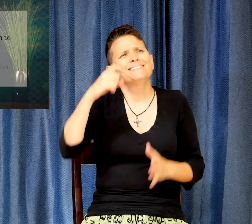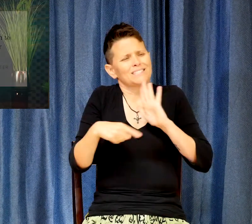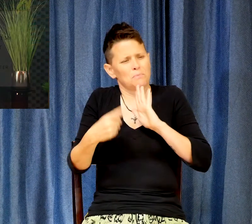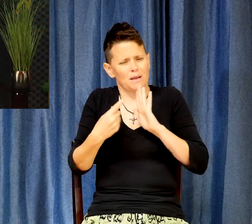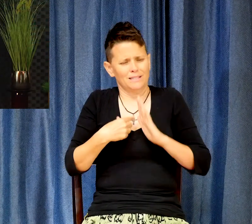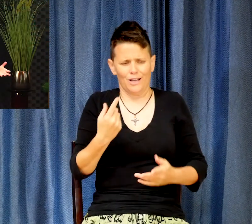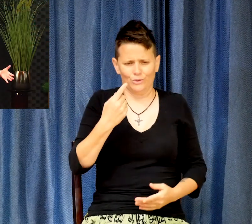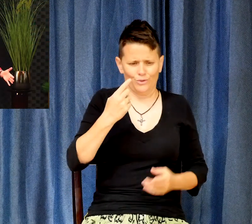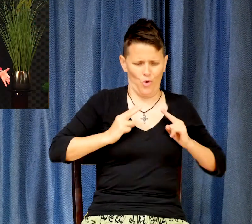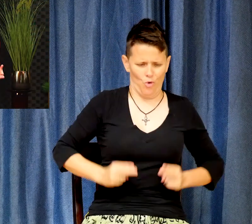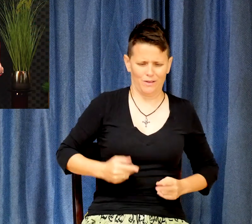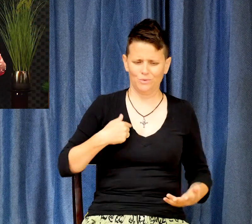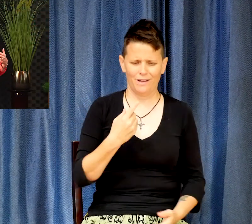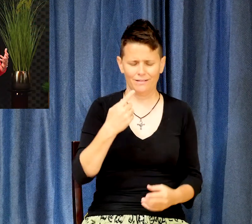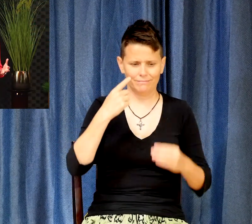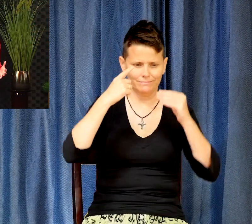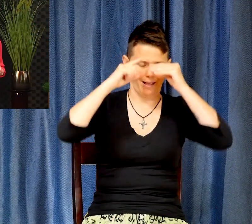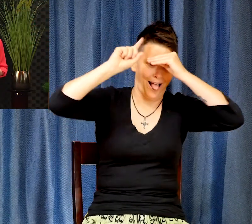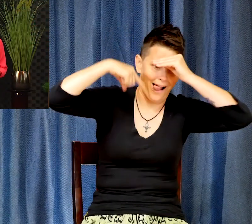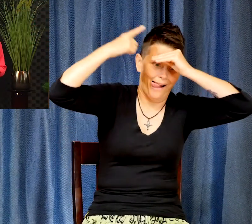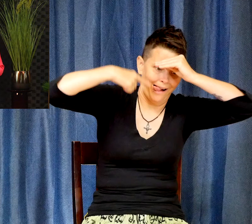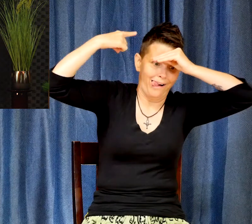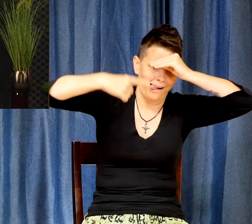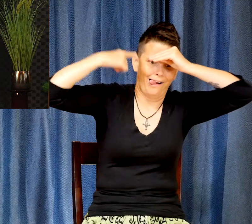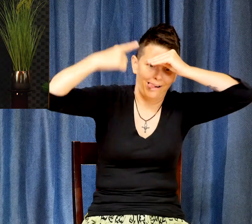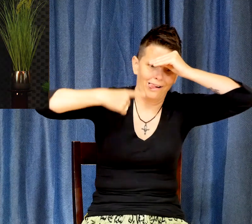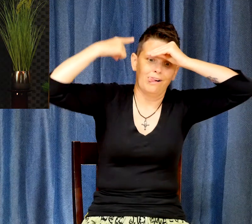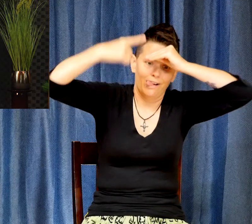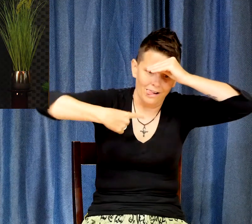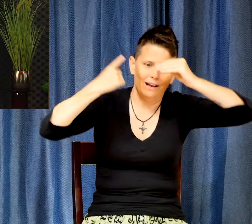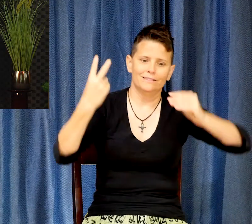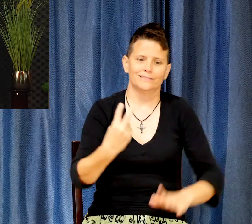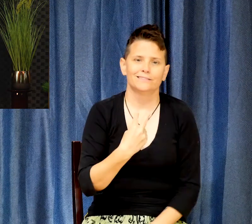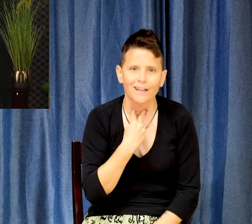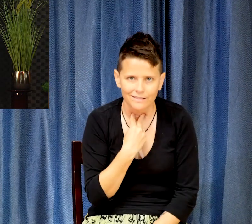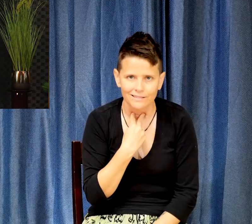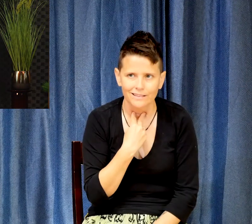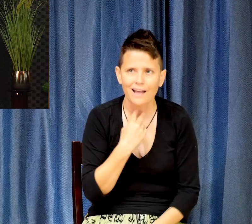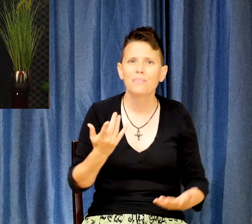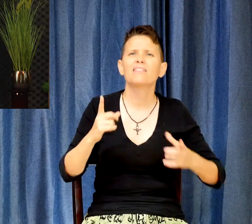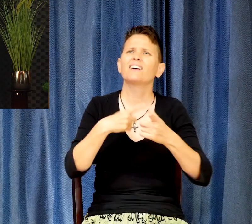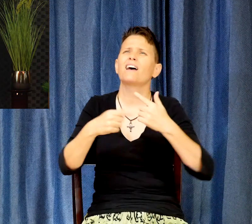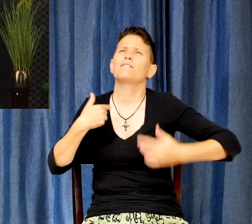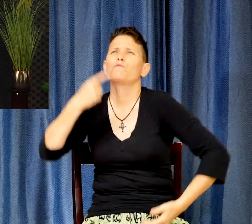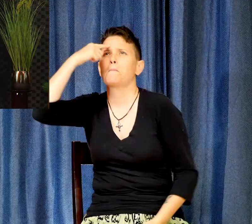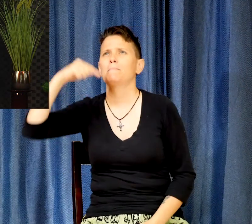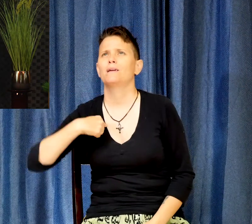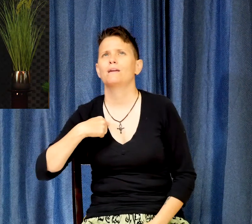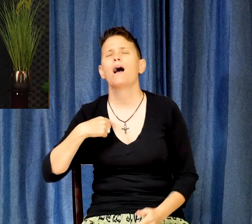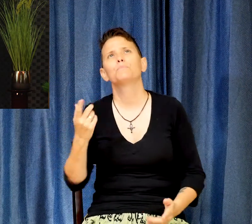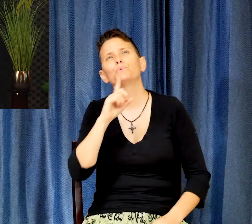right? Believing that we have to get it all done, that we have to be perfect. At least for me, I'm really starting to lean into the Enneagram, and I'm realizing